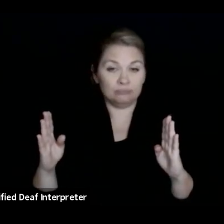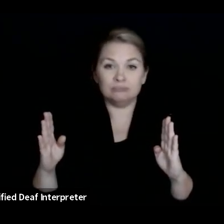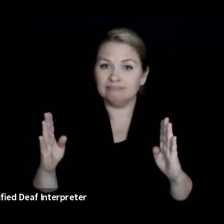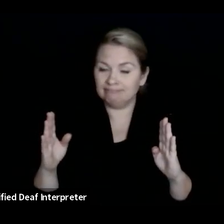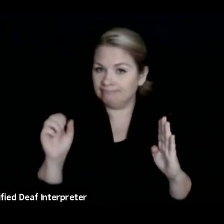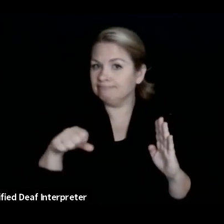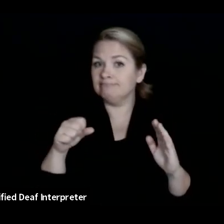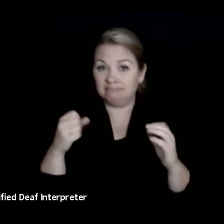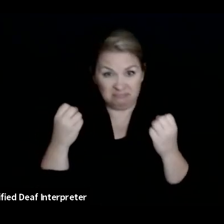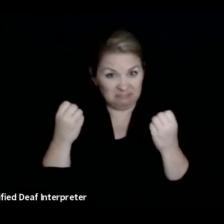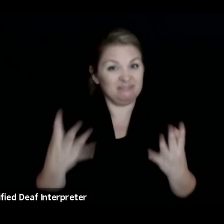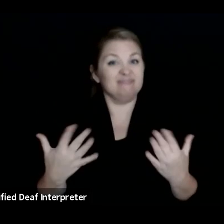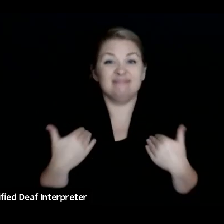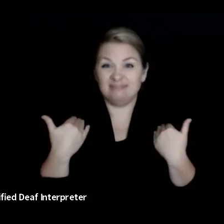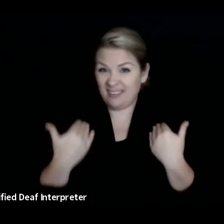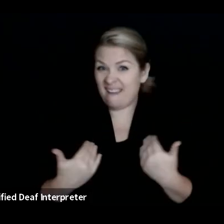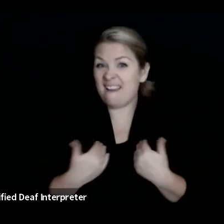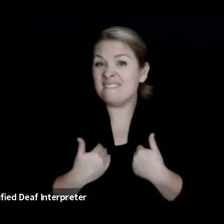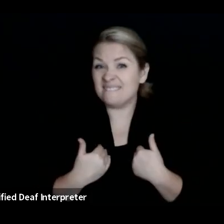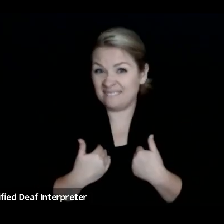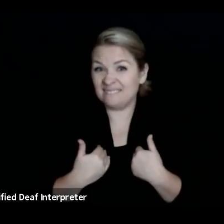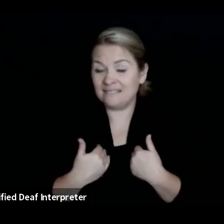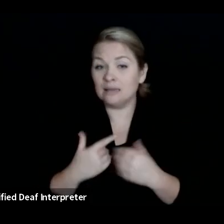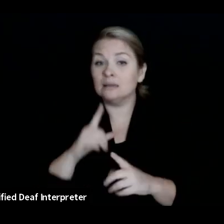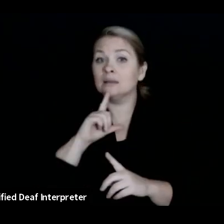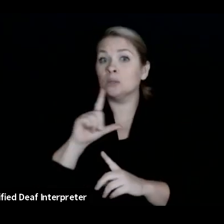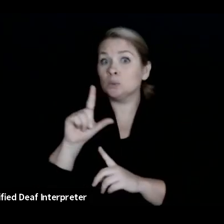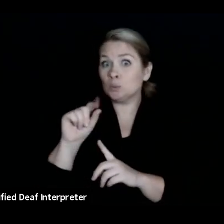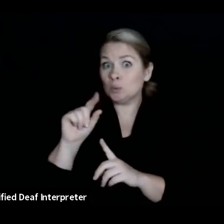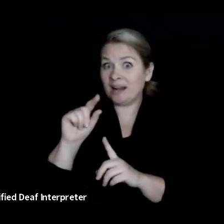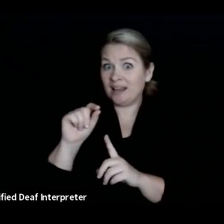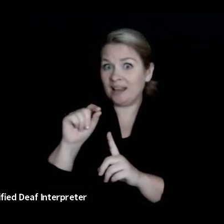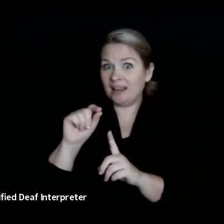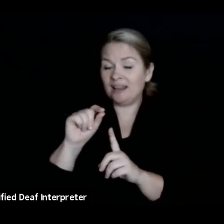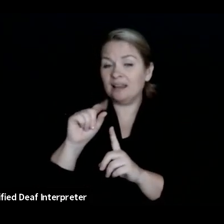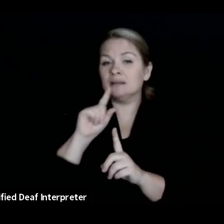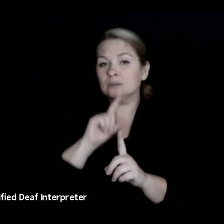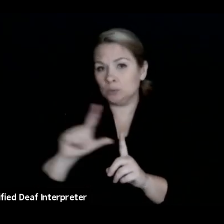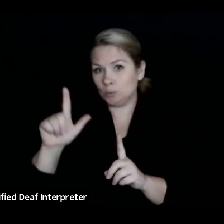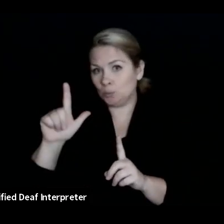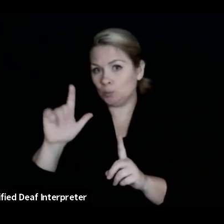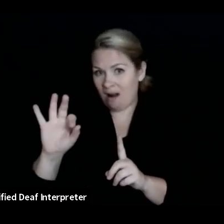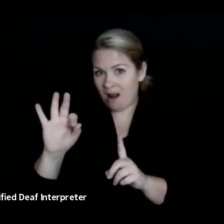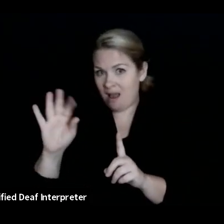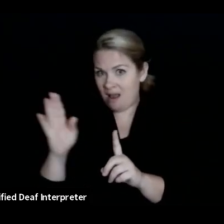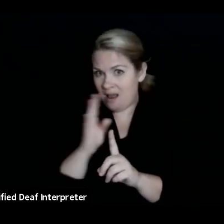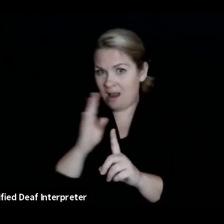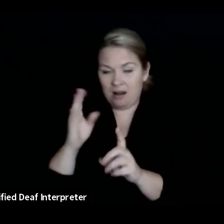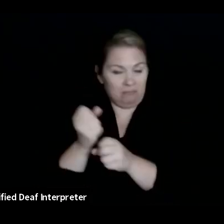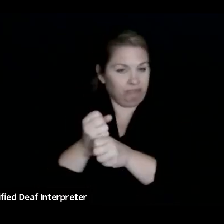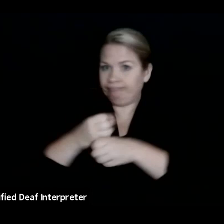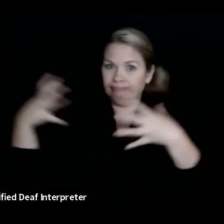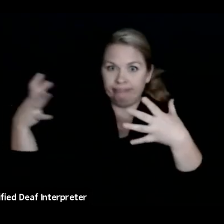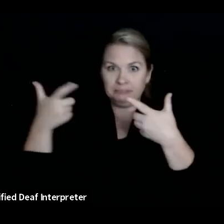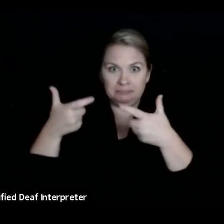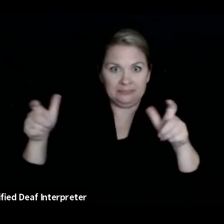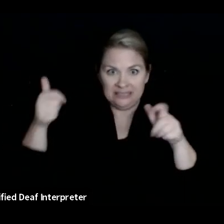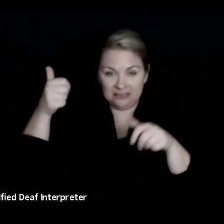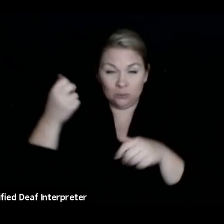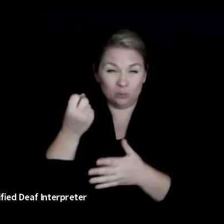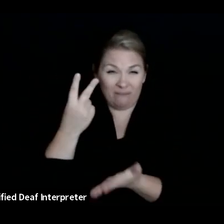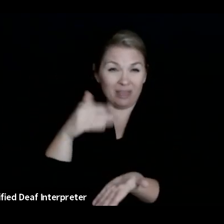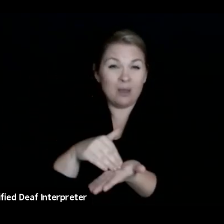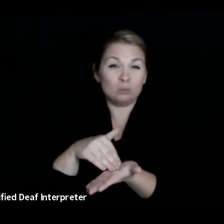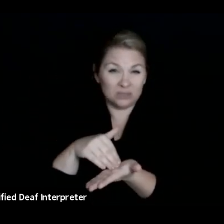to 29-year-old age group is the largest with 12,569 cases, we are